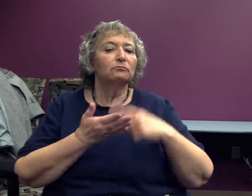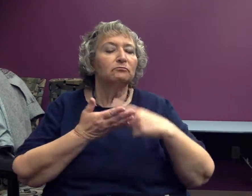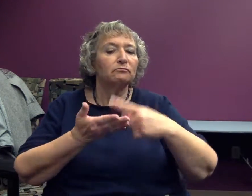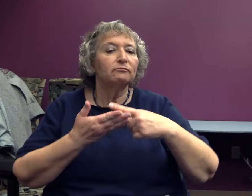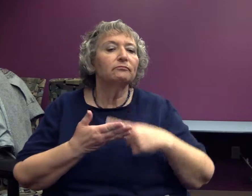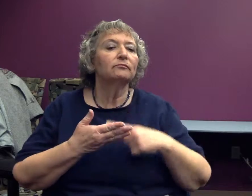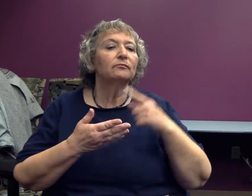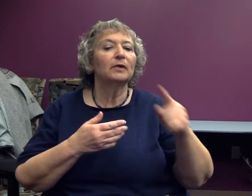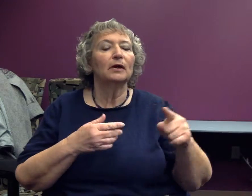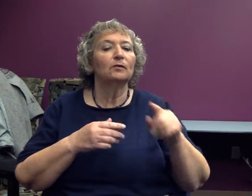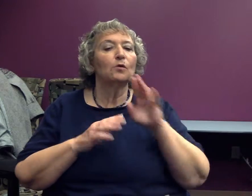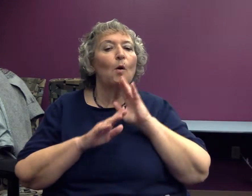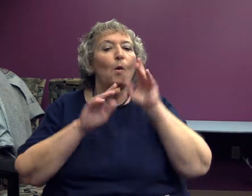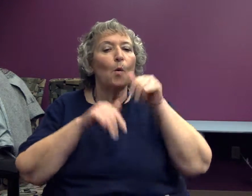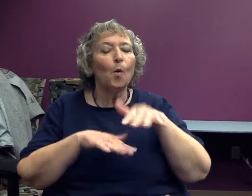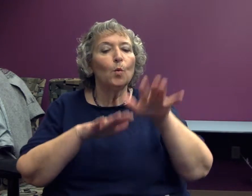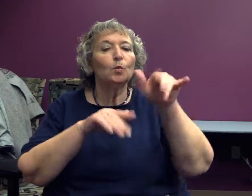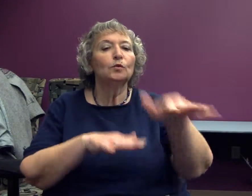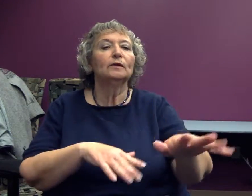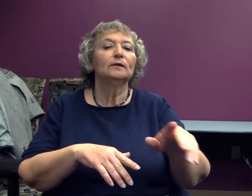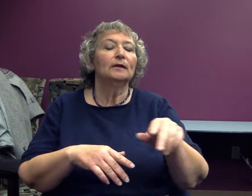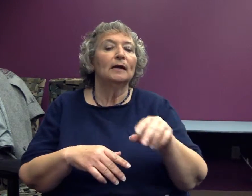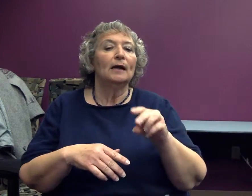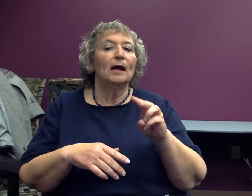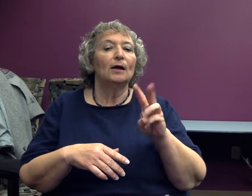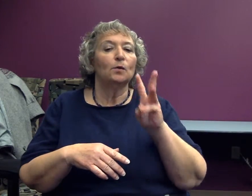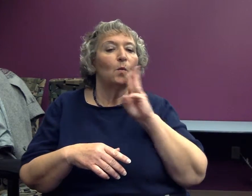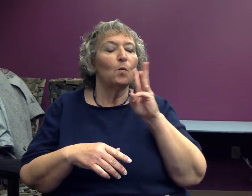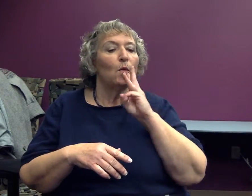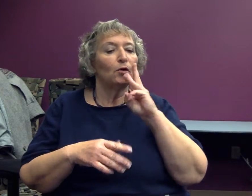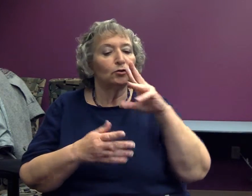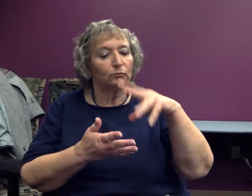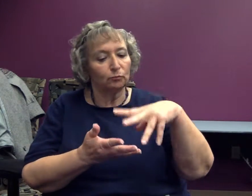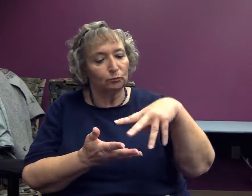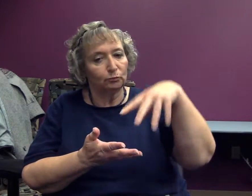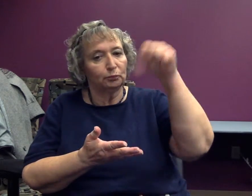far as evaporation goes? Can you remember? Danny?